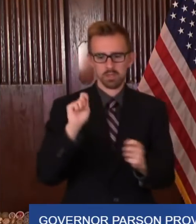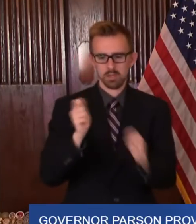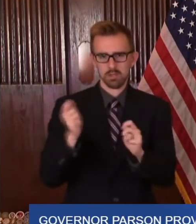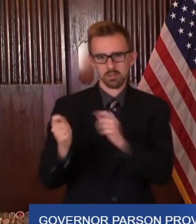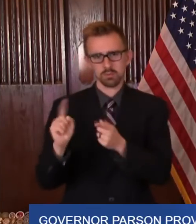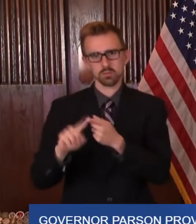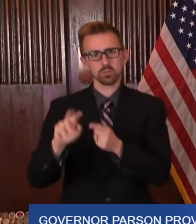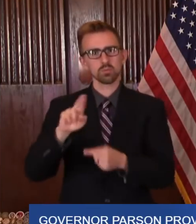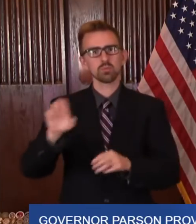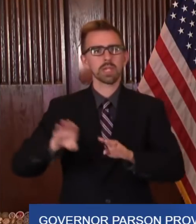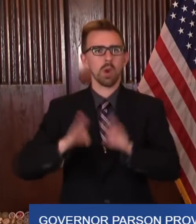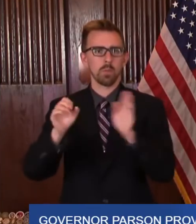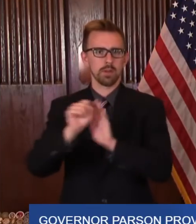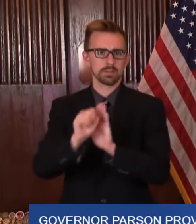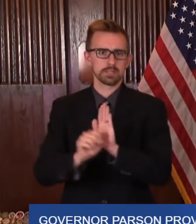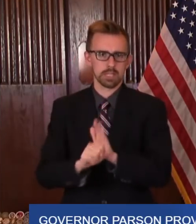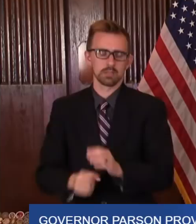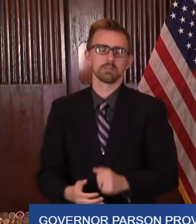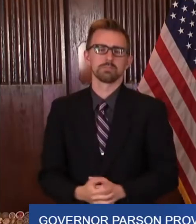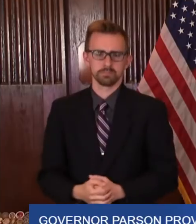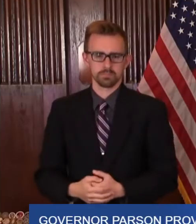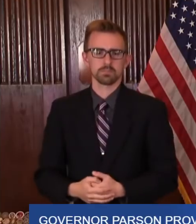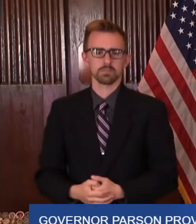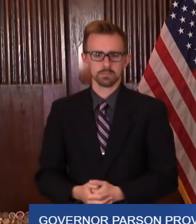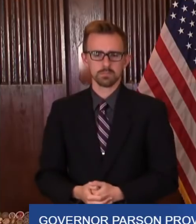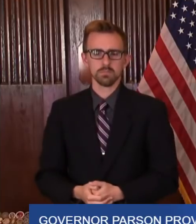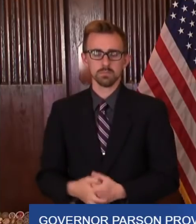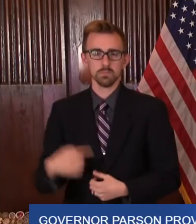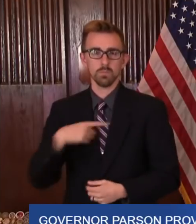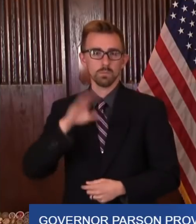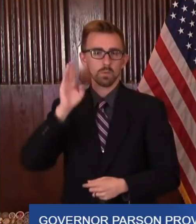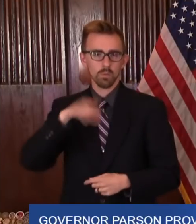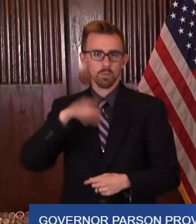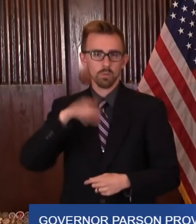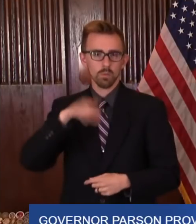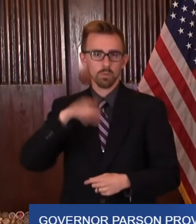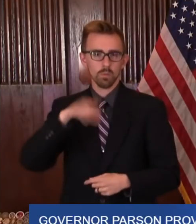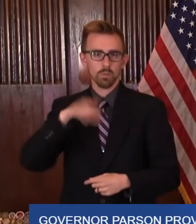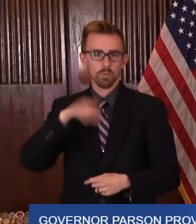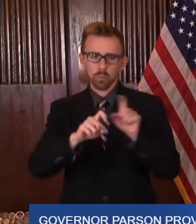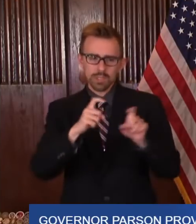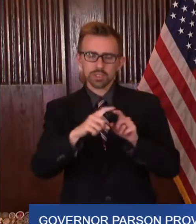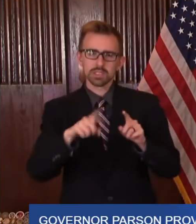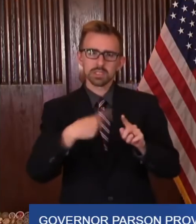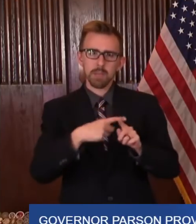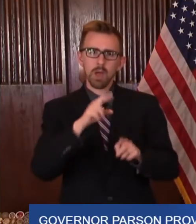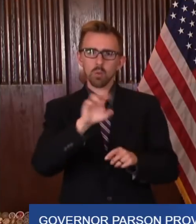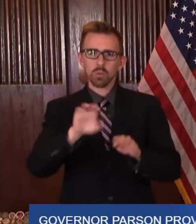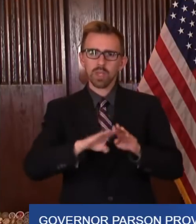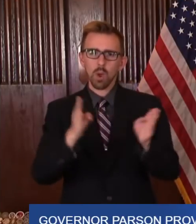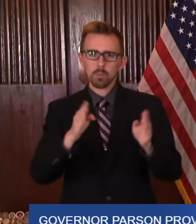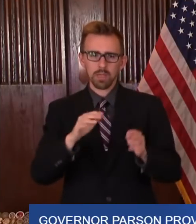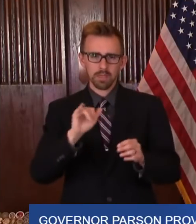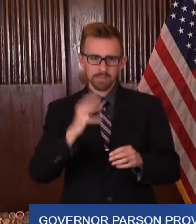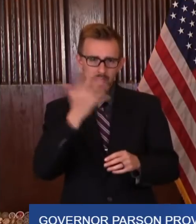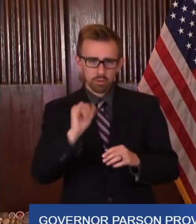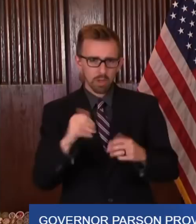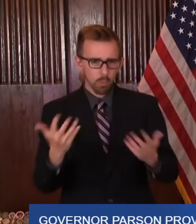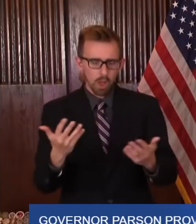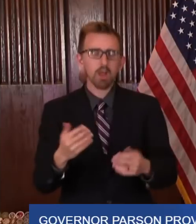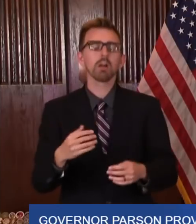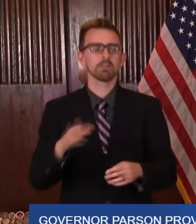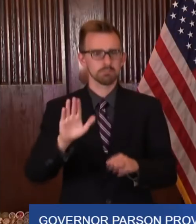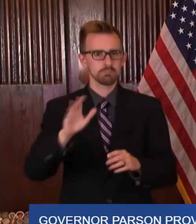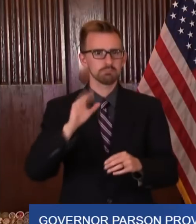the reopening. We know there have been a lot of questions about what the reopening will look like.